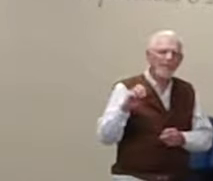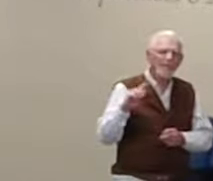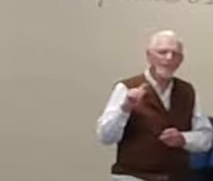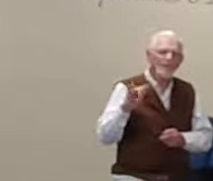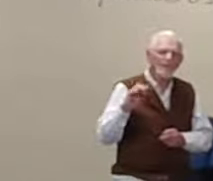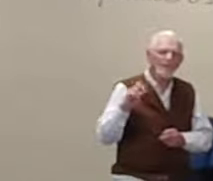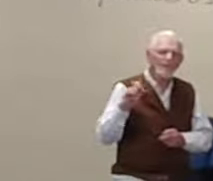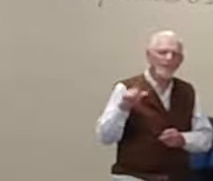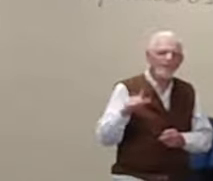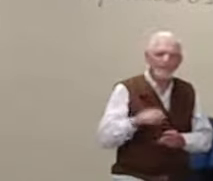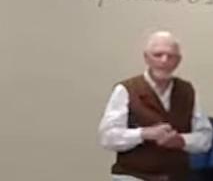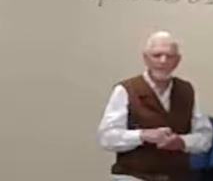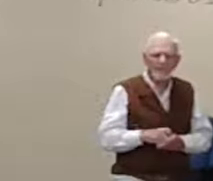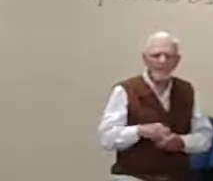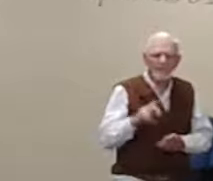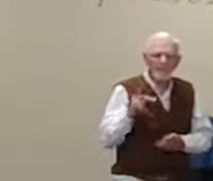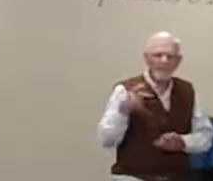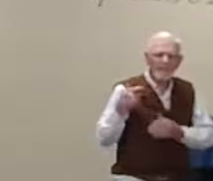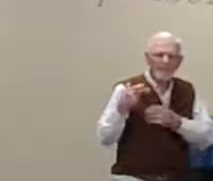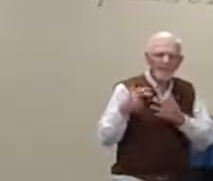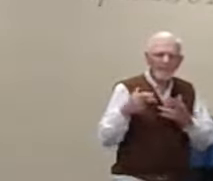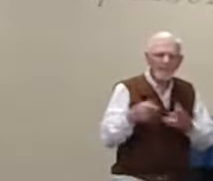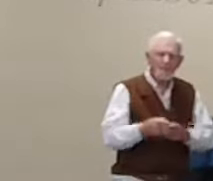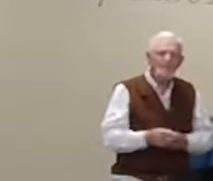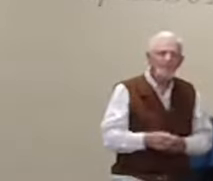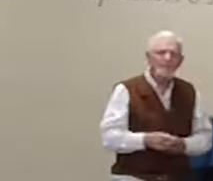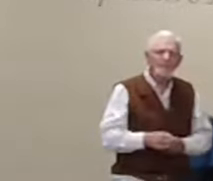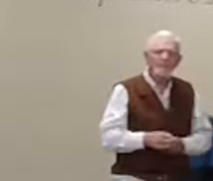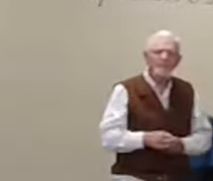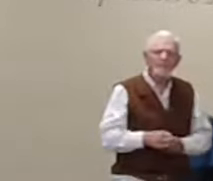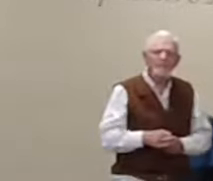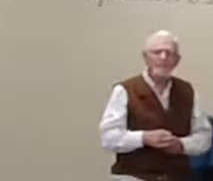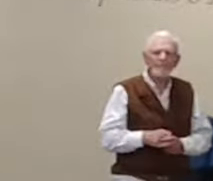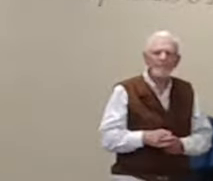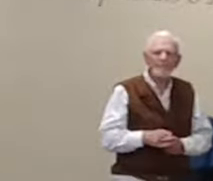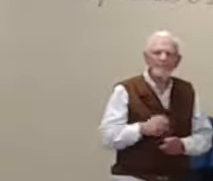You're second gen, your parents came out of some rough stuff.